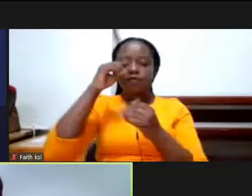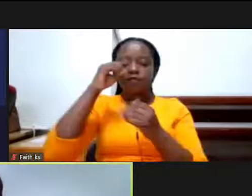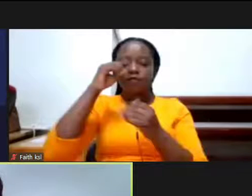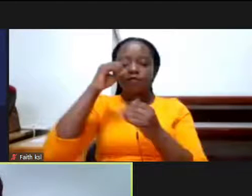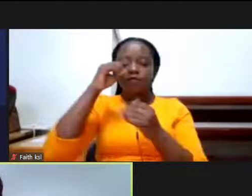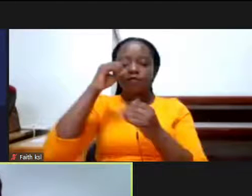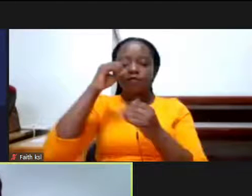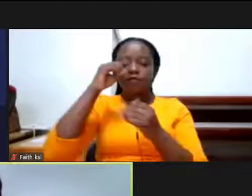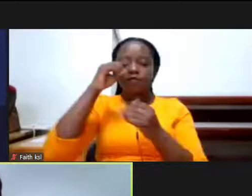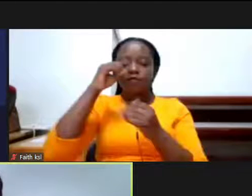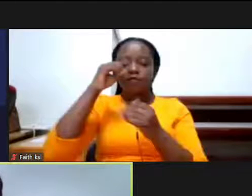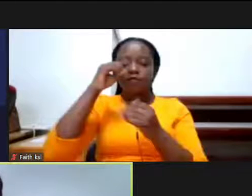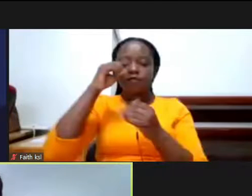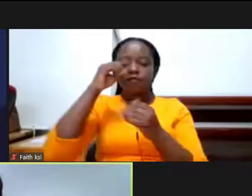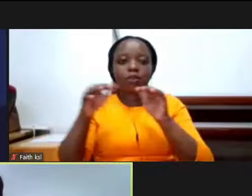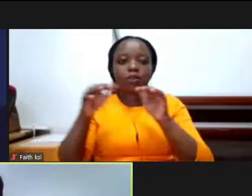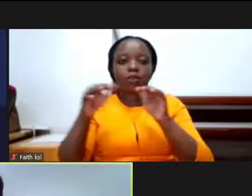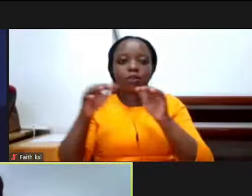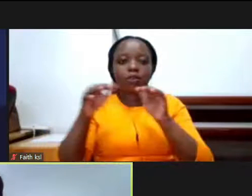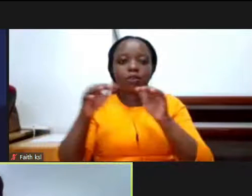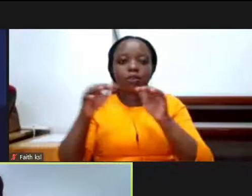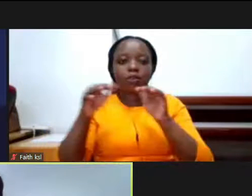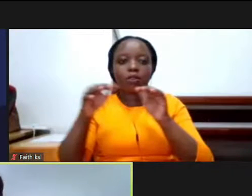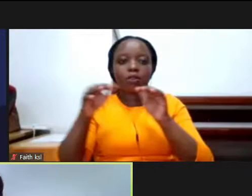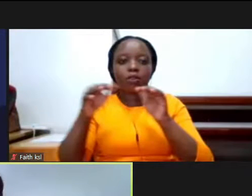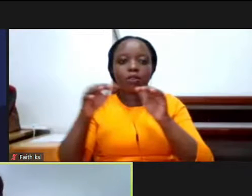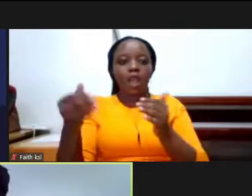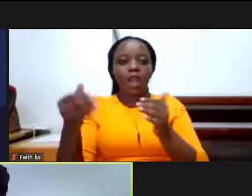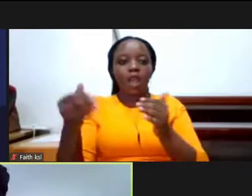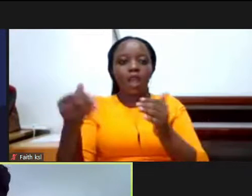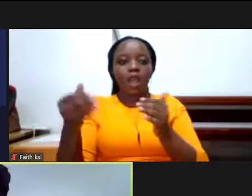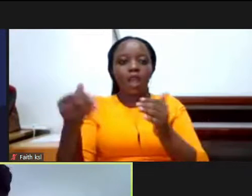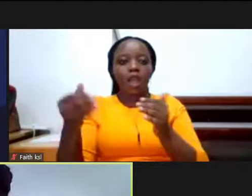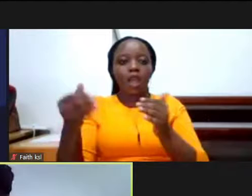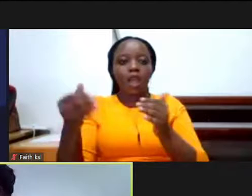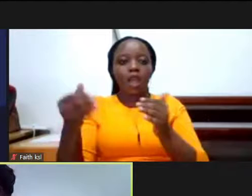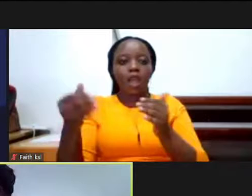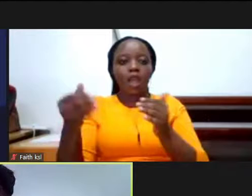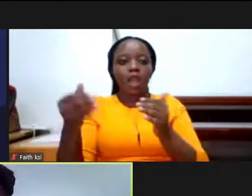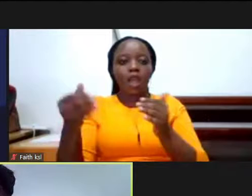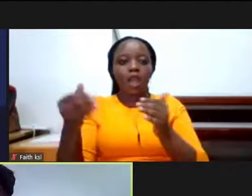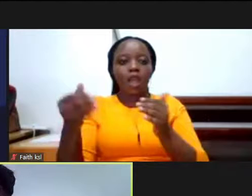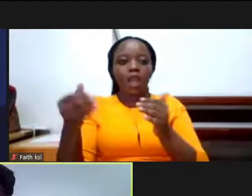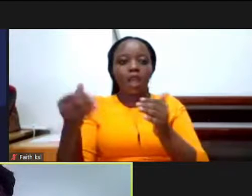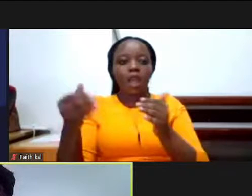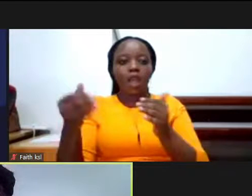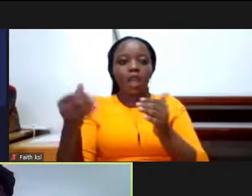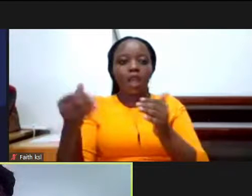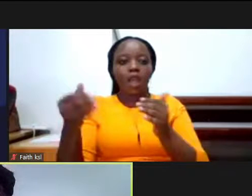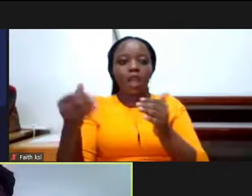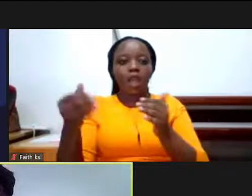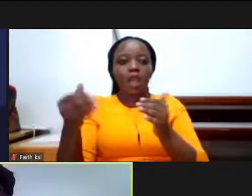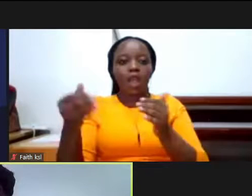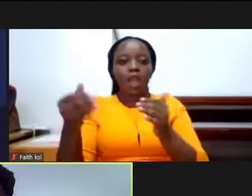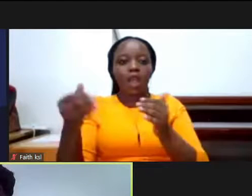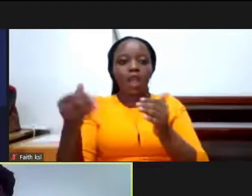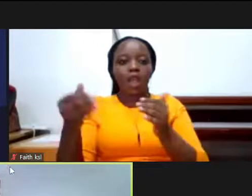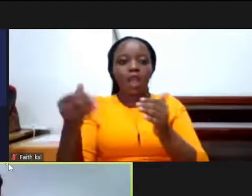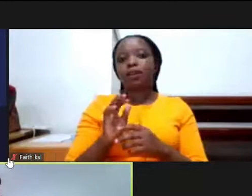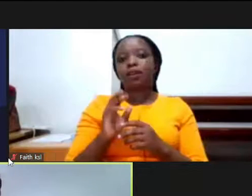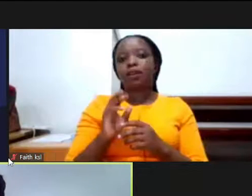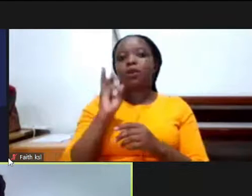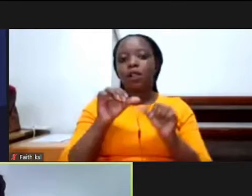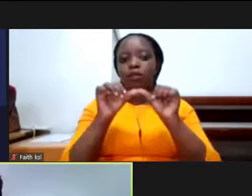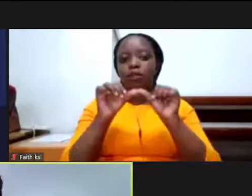the claiming for input VAT still stands as it's stipulated in the TPA and VAT Act, that you can always claim your